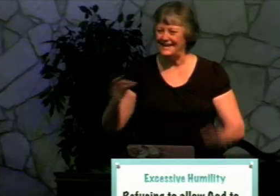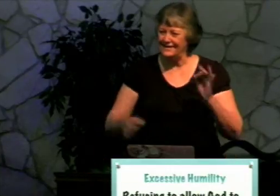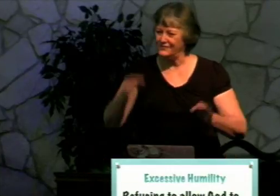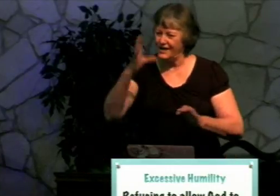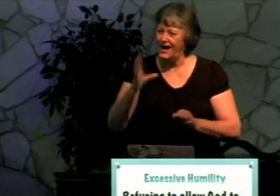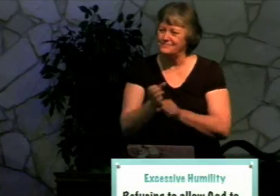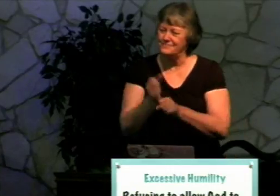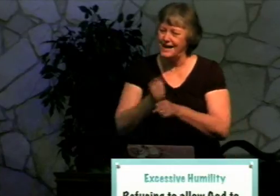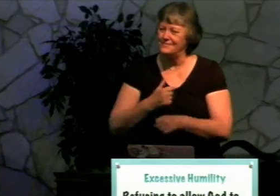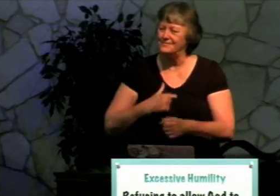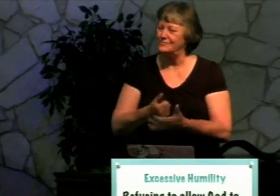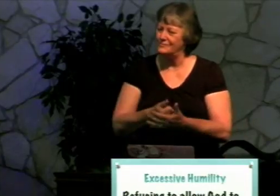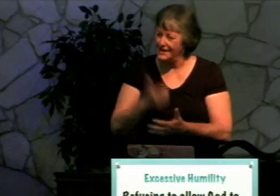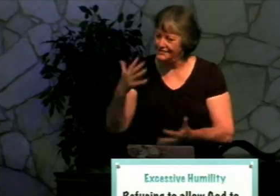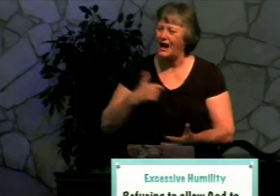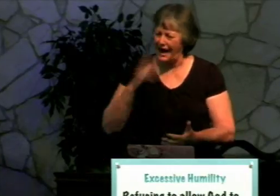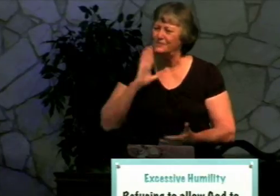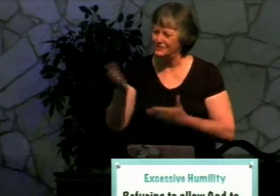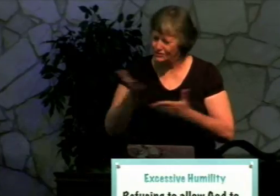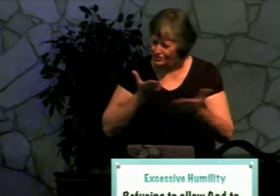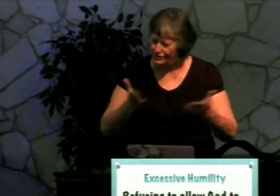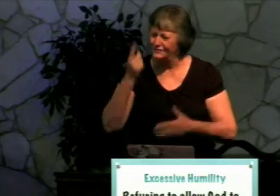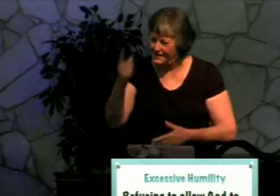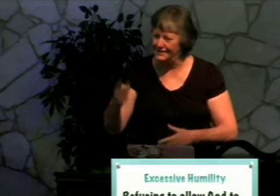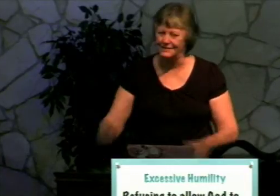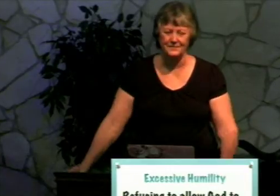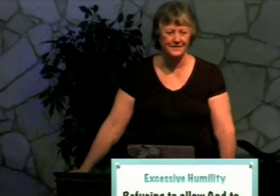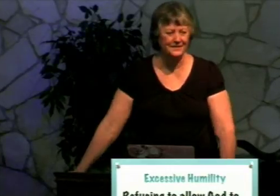If God made me rich, I would serve Him.